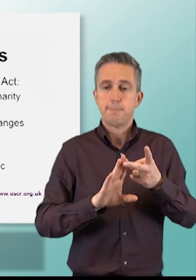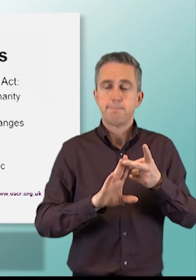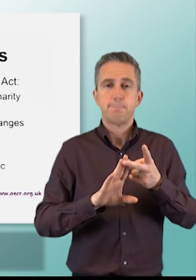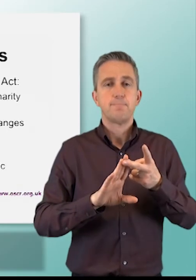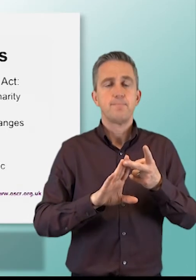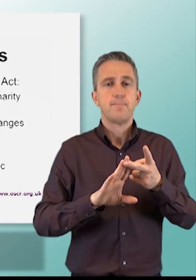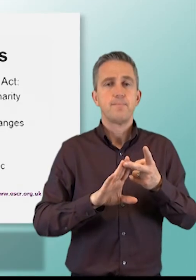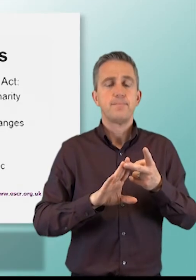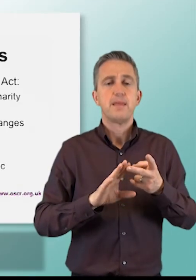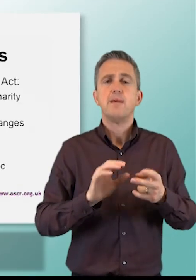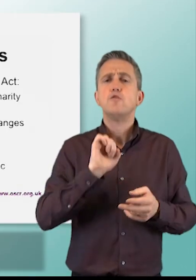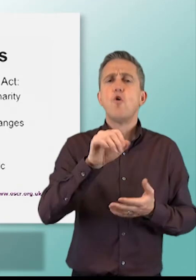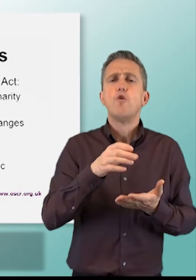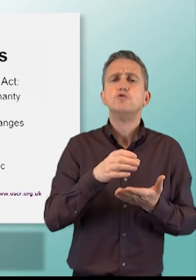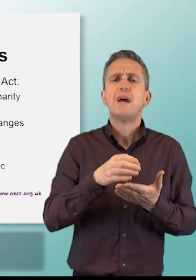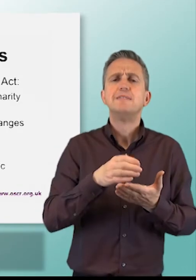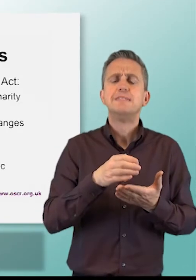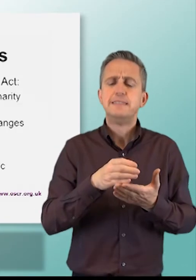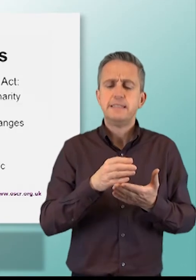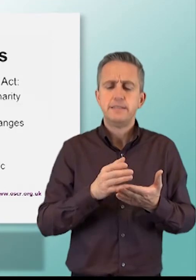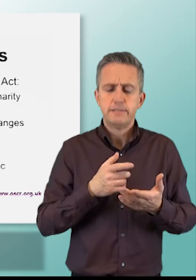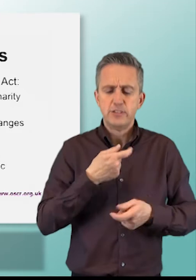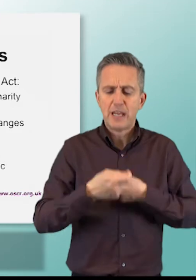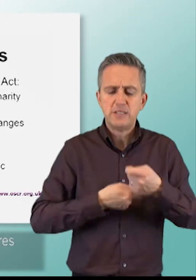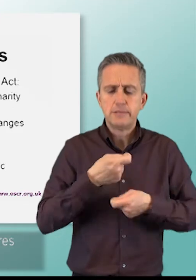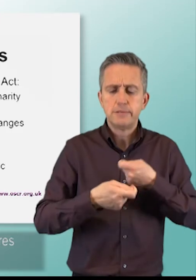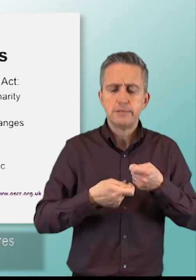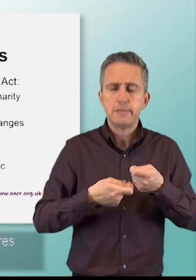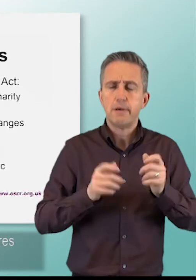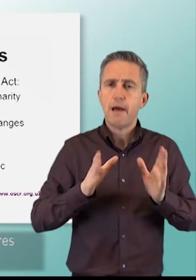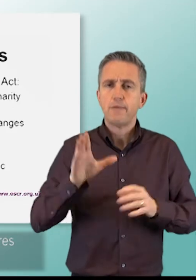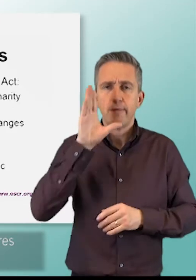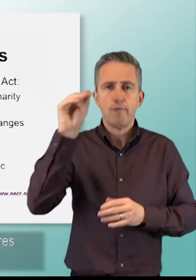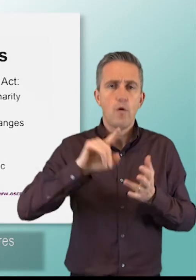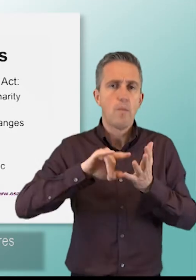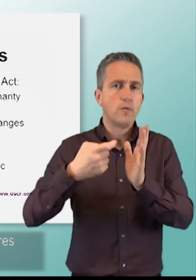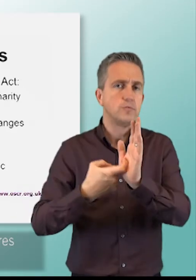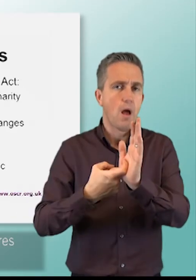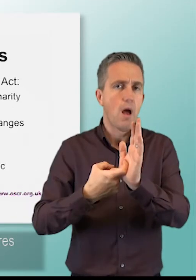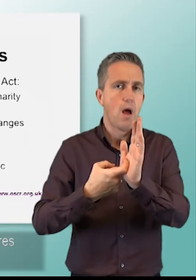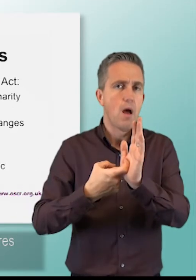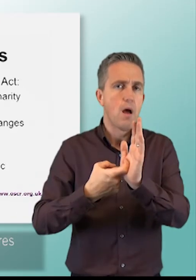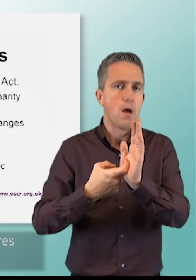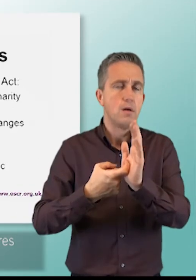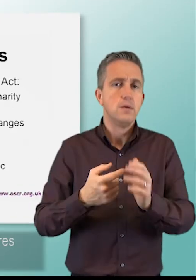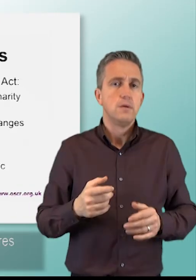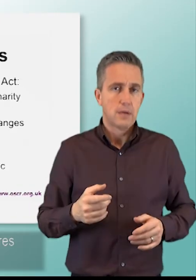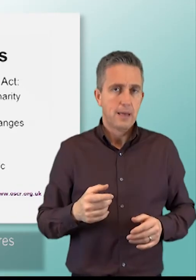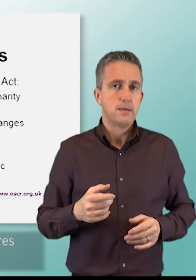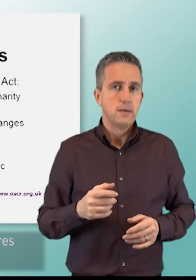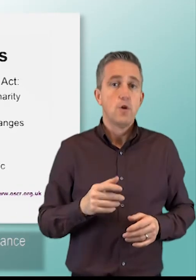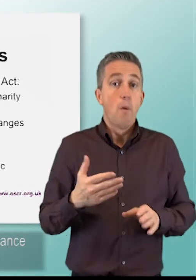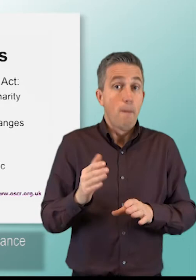The next one's about reporting to OSCA, making changes to your charity. This is really about situations where the law requires trustees to seek consent